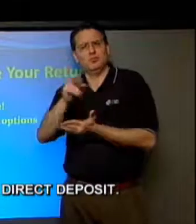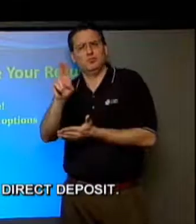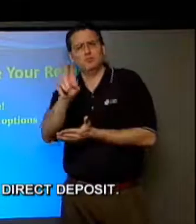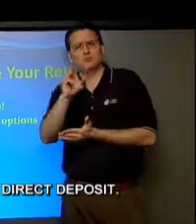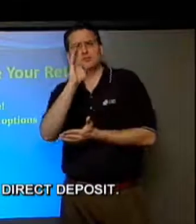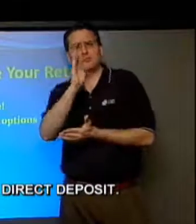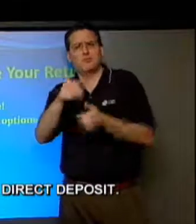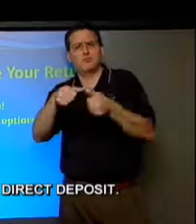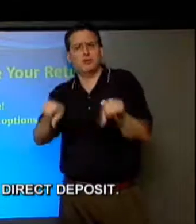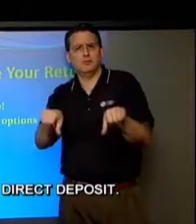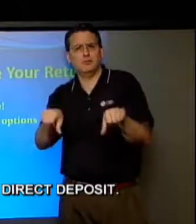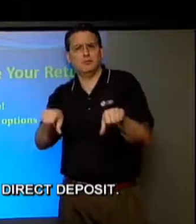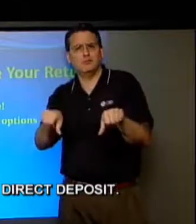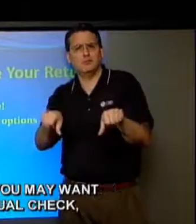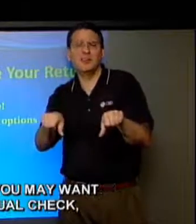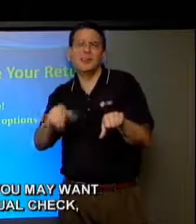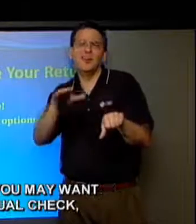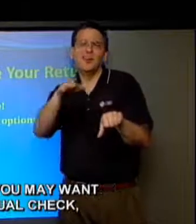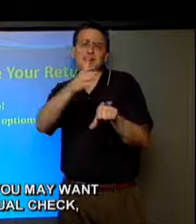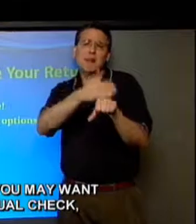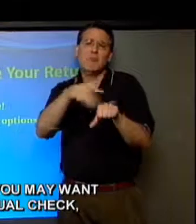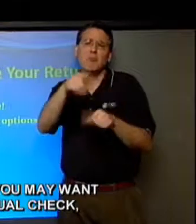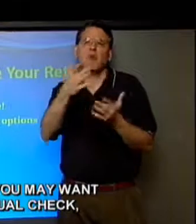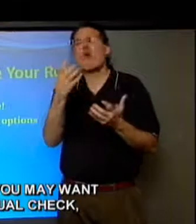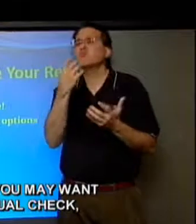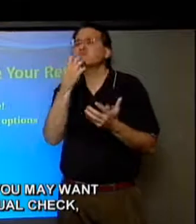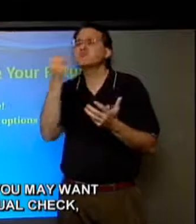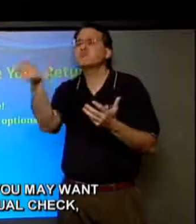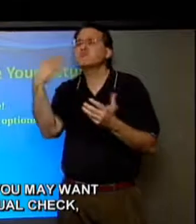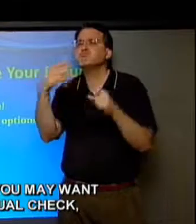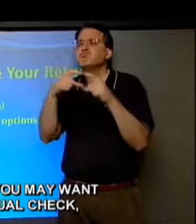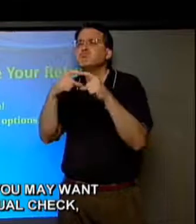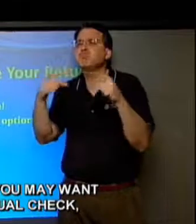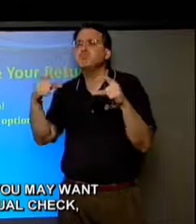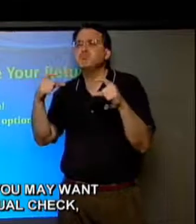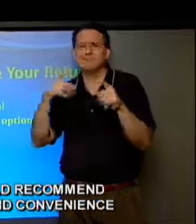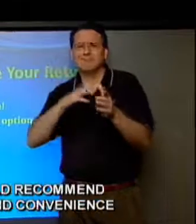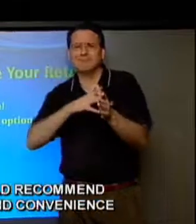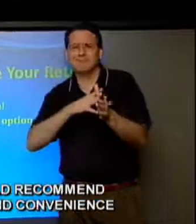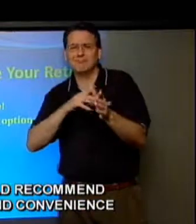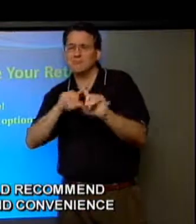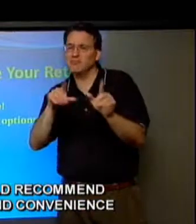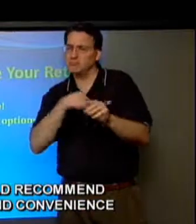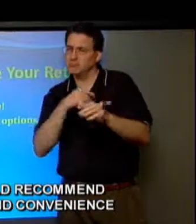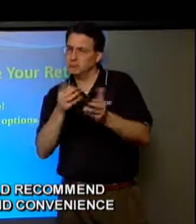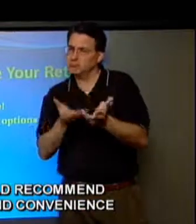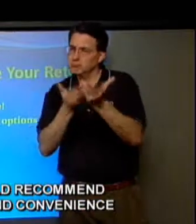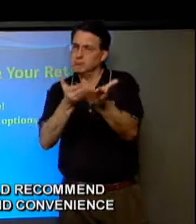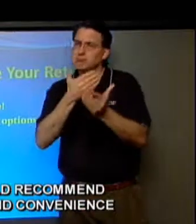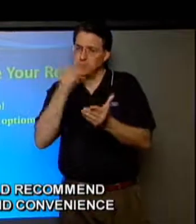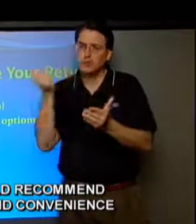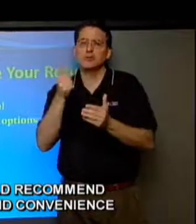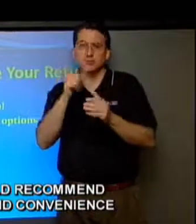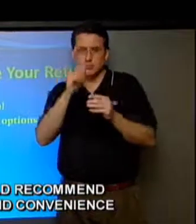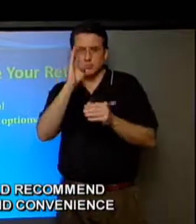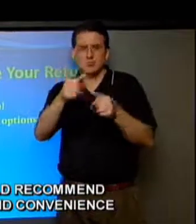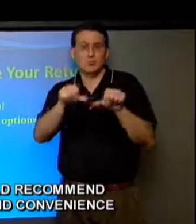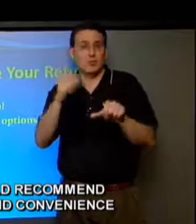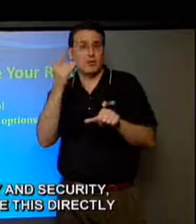direct deposit. Some of you may want an actual check, but I would recommend, for ease and convenience and